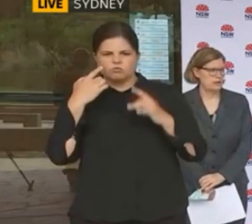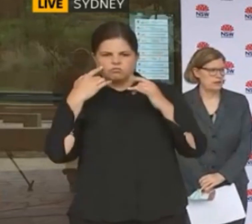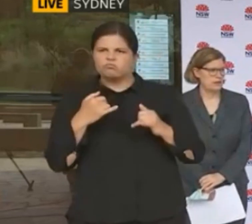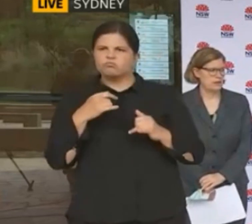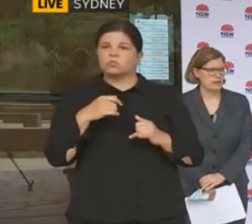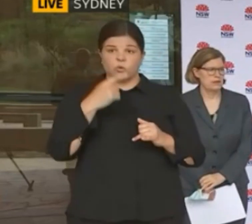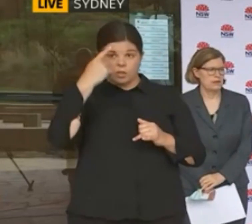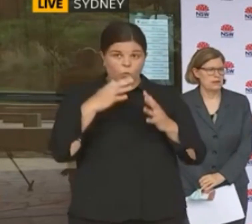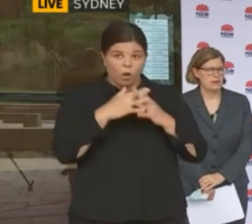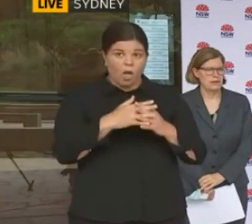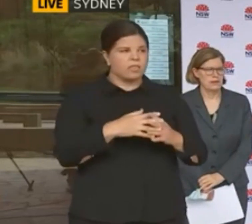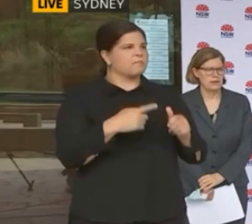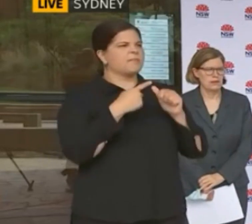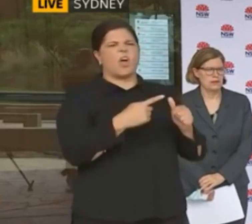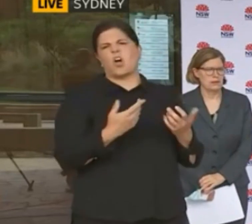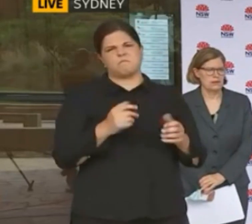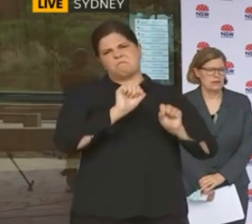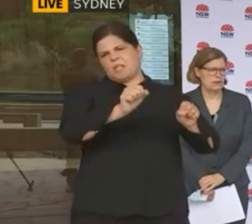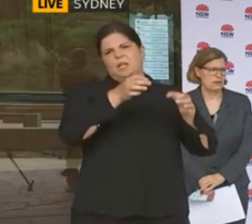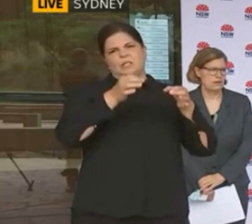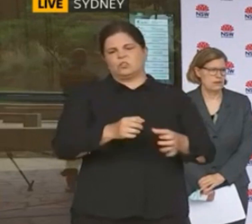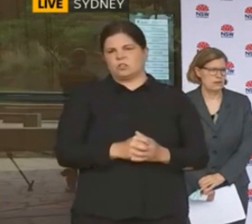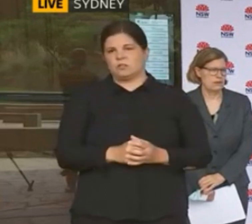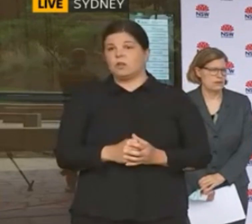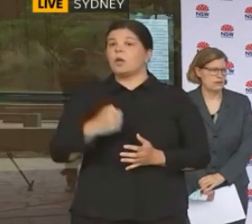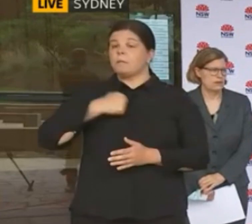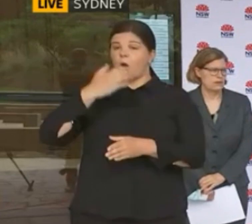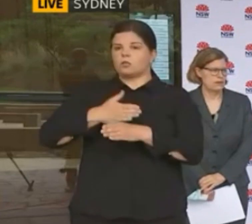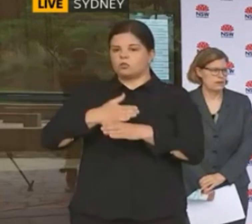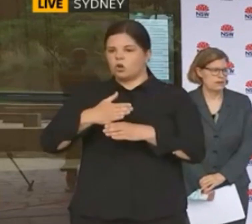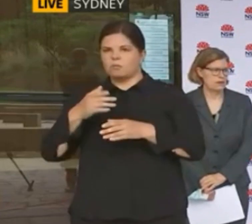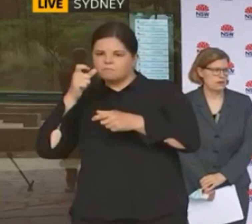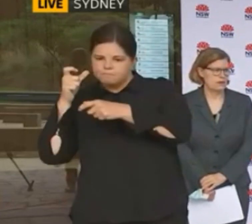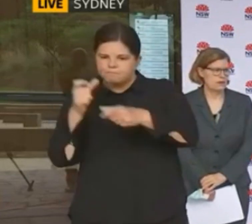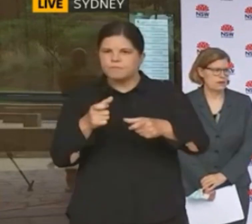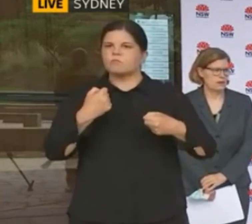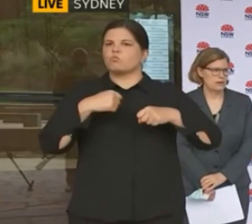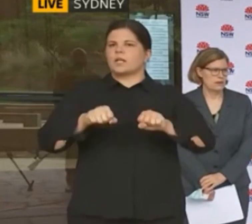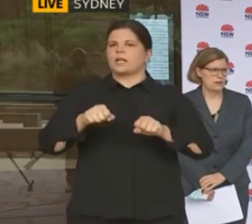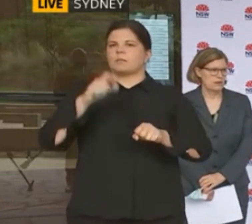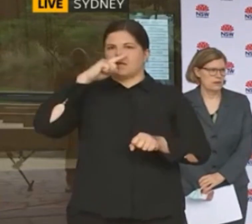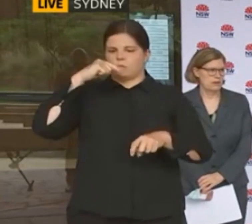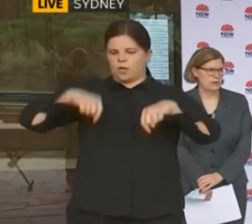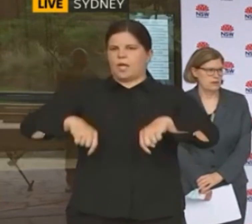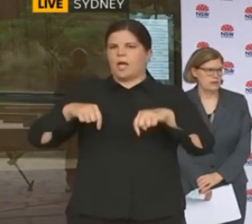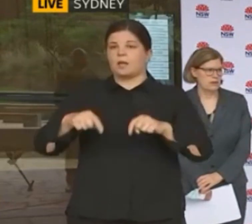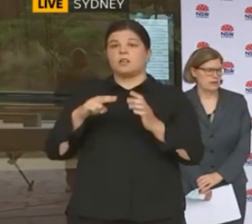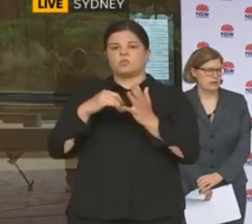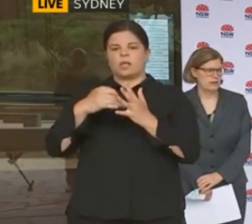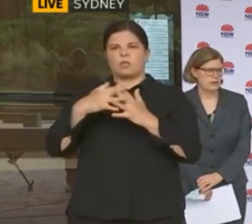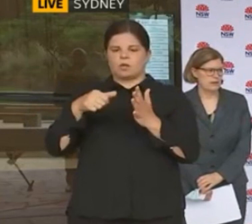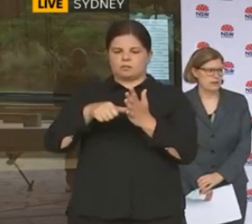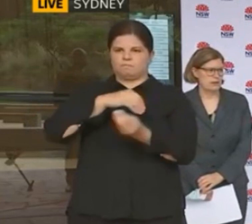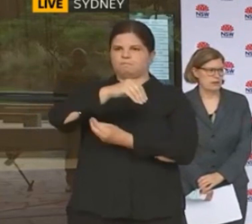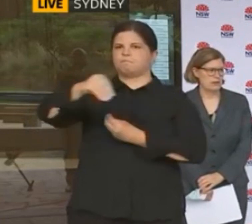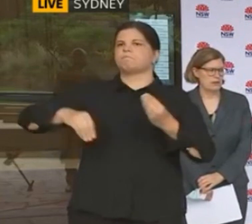matter for others. Our job at hand in New South Wales is to really focus on protecting our citizens and keeping the economy open. I've always allowed others to